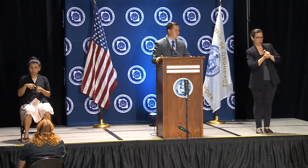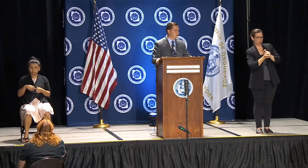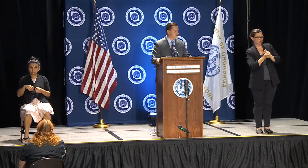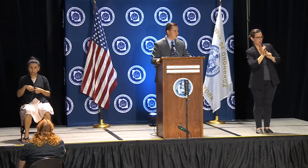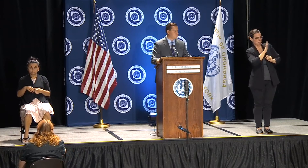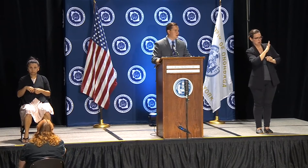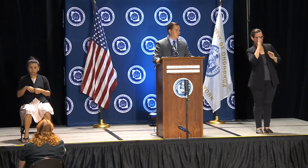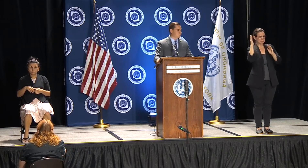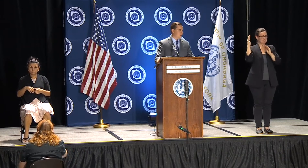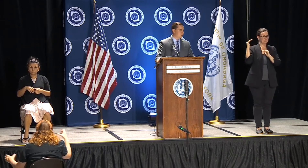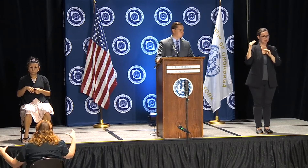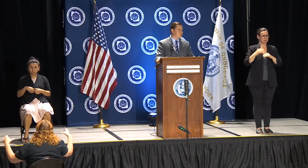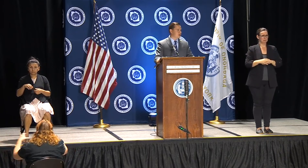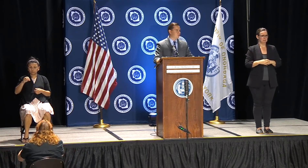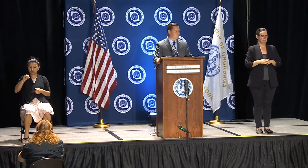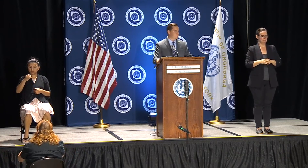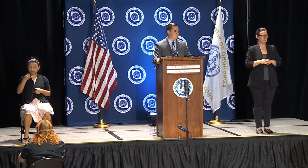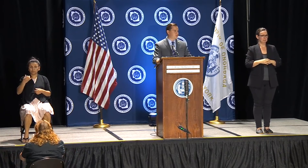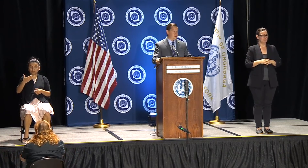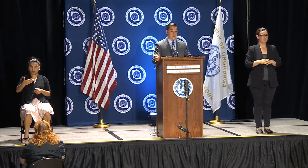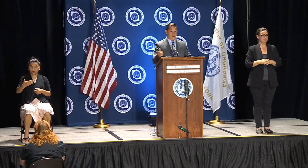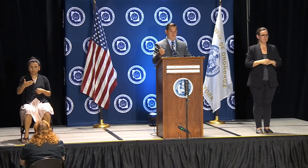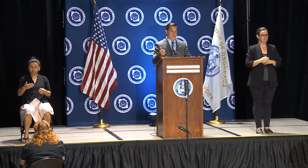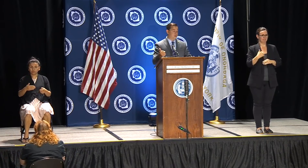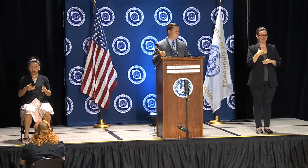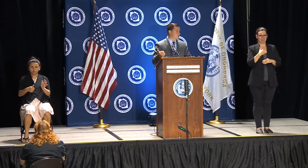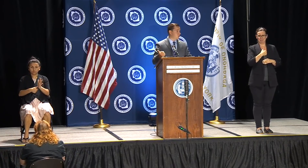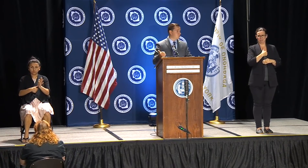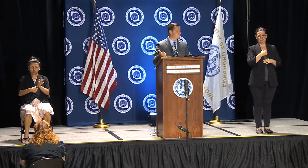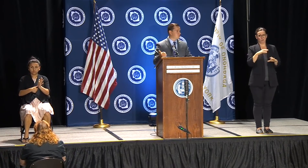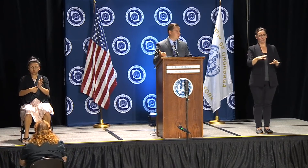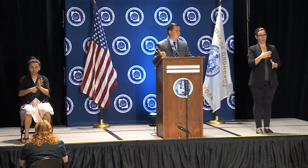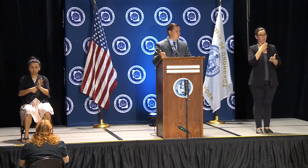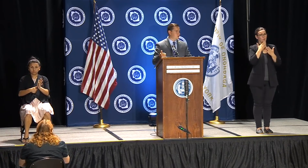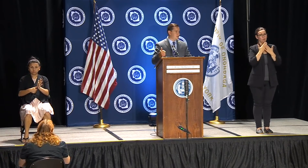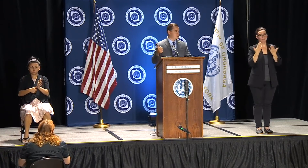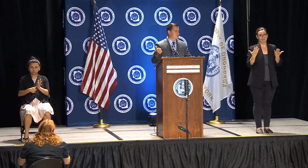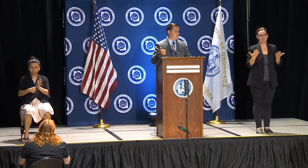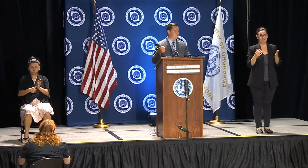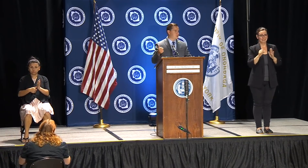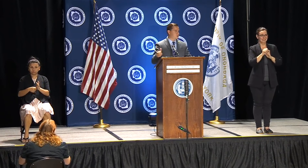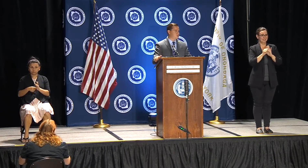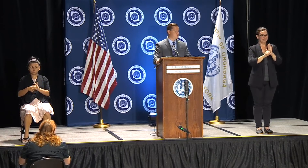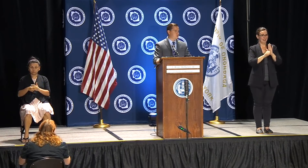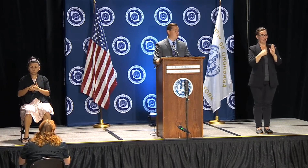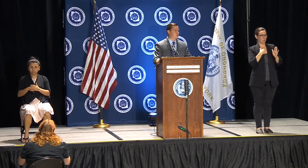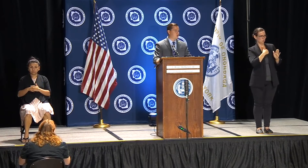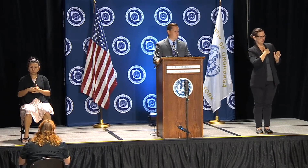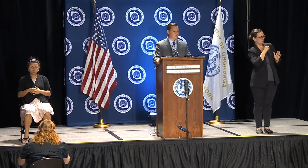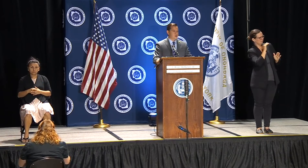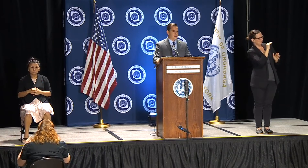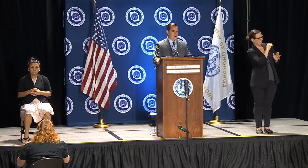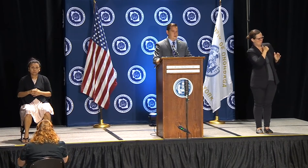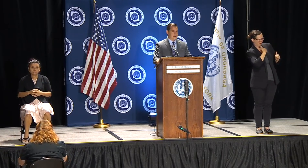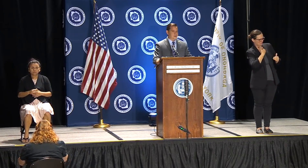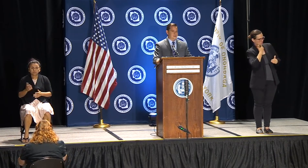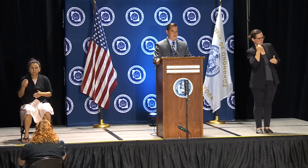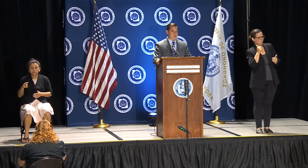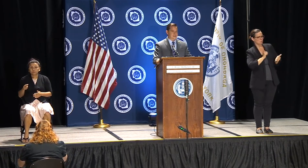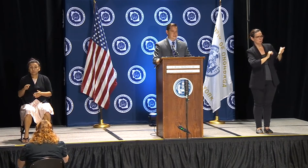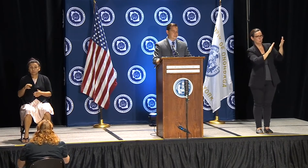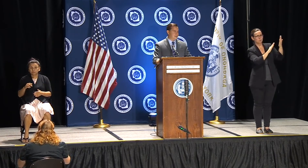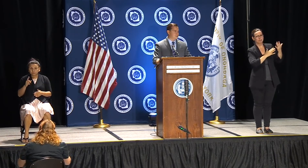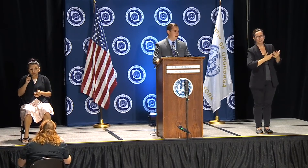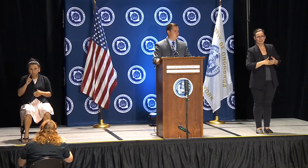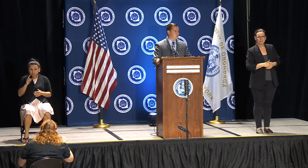of tests, I think as long as everybody and I know the state agrees with the saliva pool test, they've given their seal of approval. I think